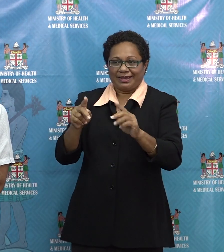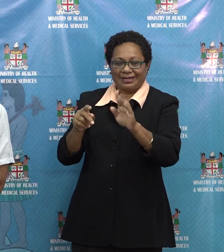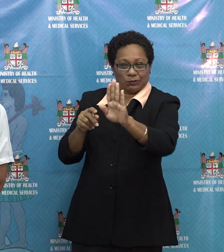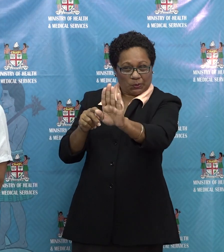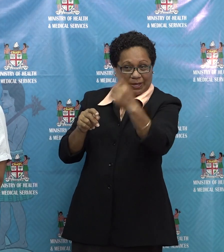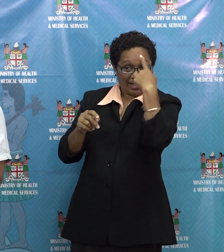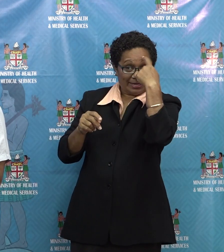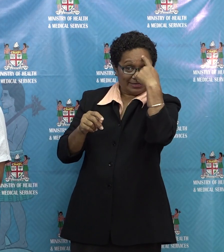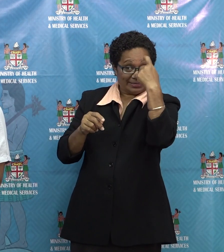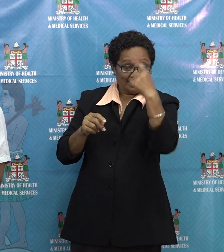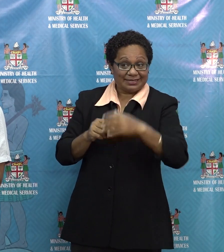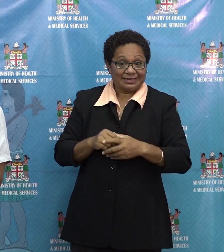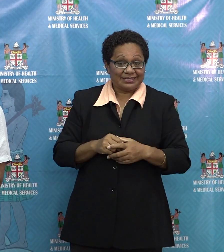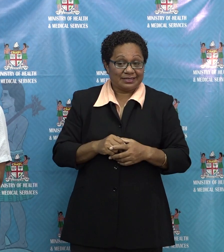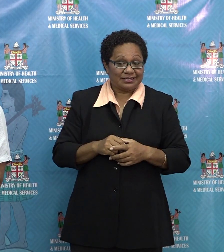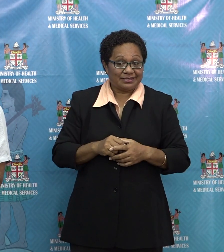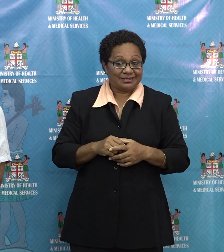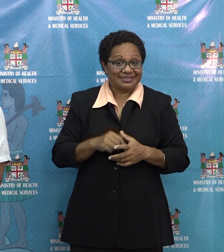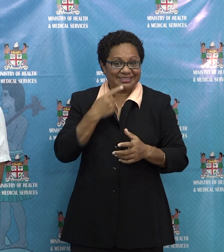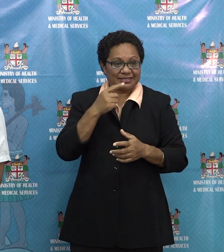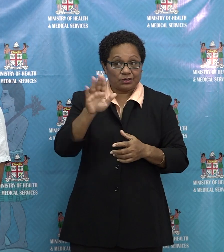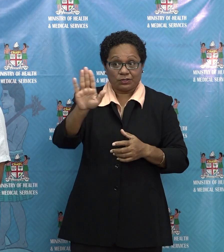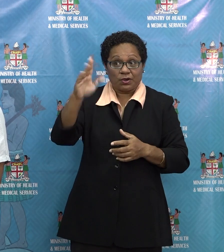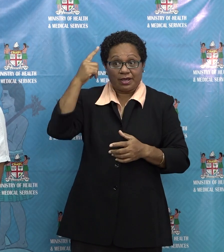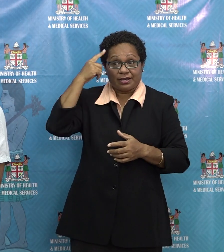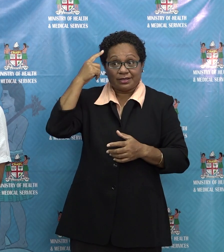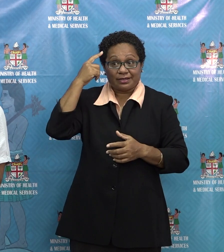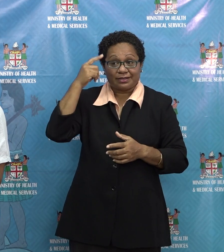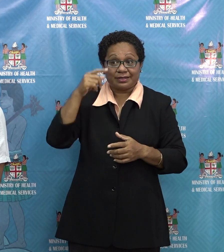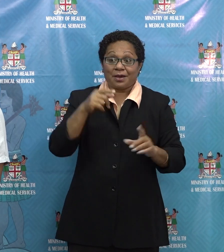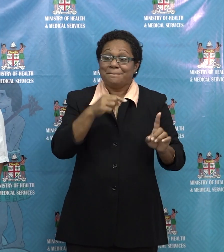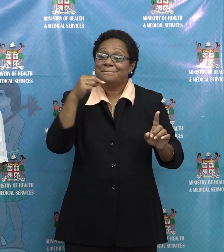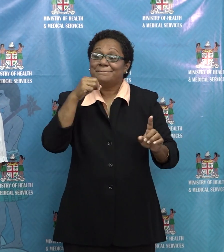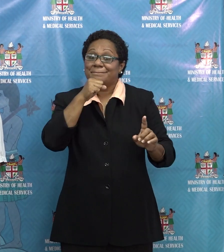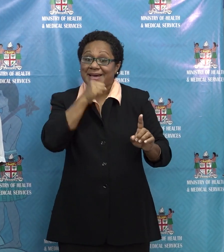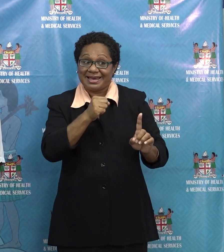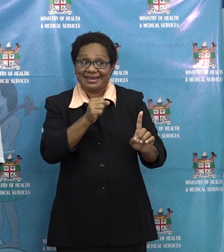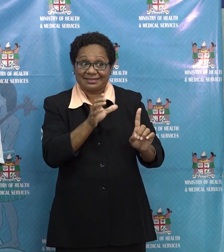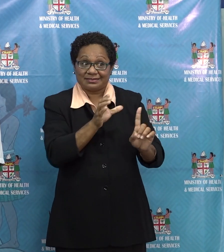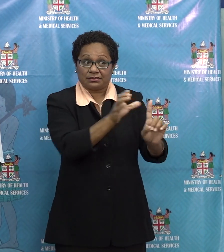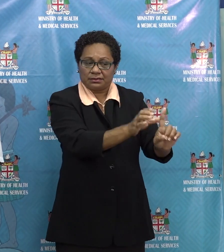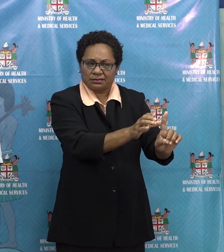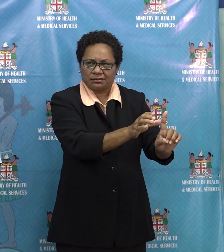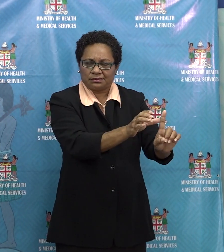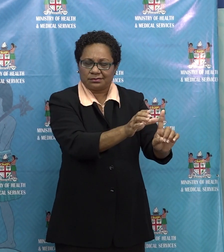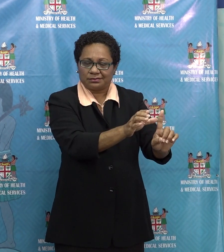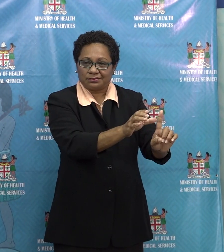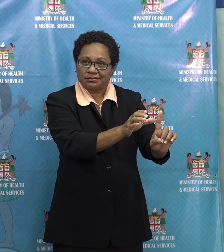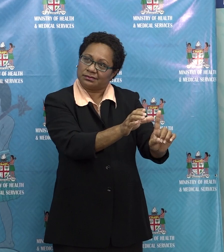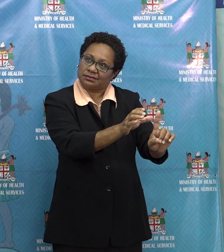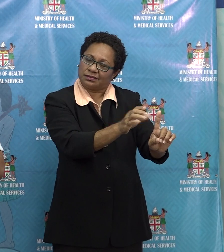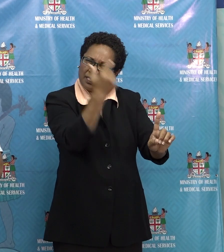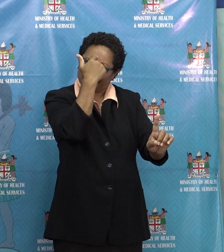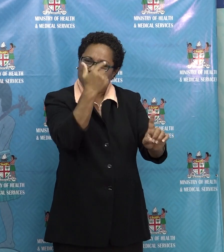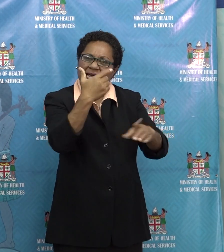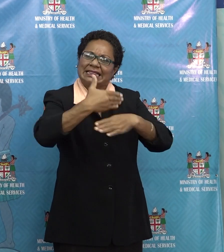have is that for as long as, because he was there, he got he went in, I think it was day 20